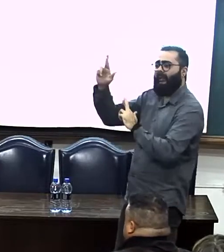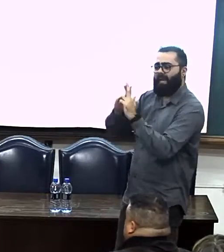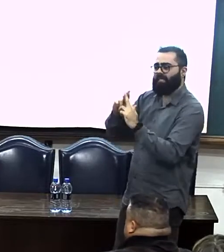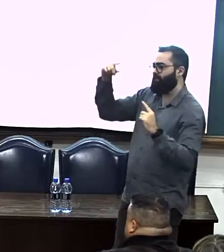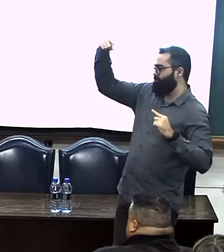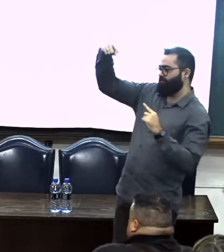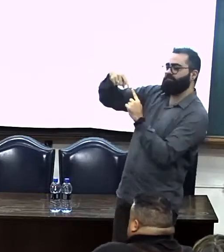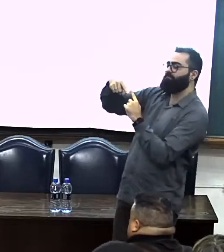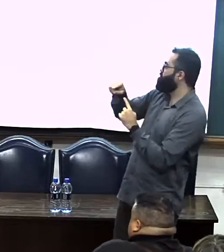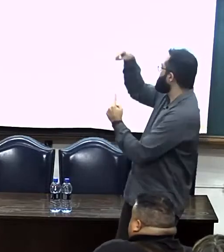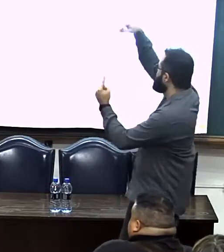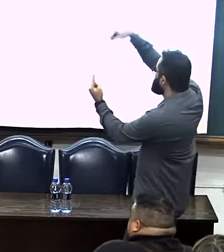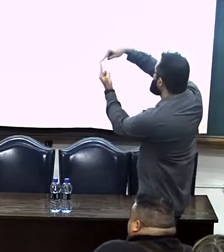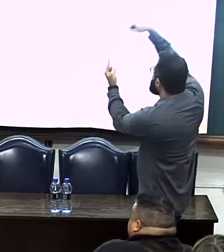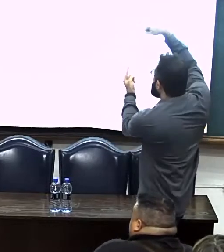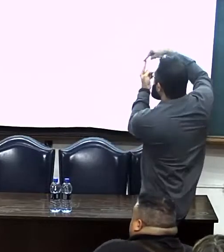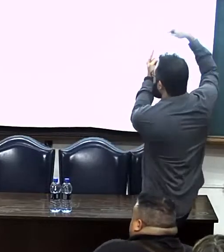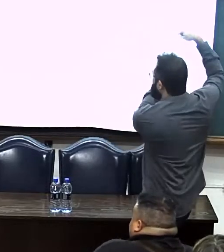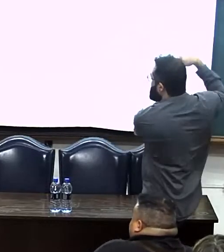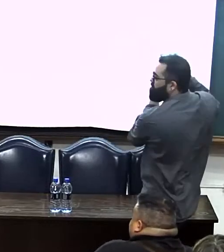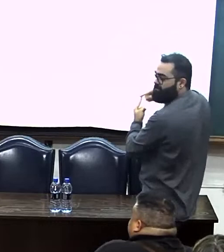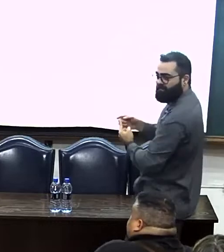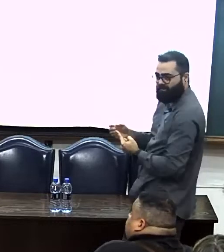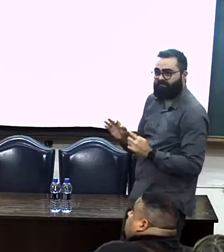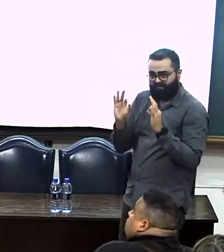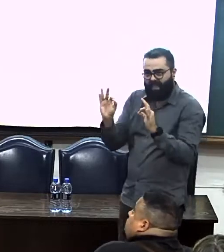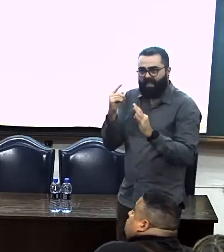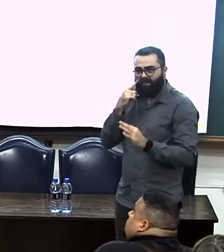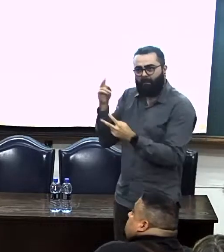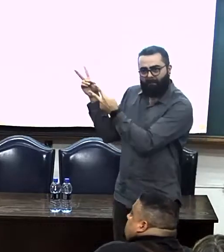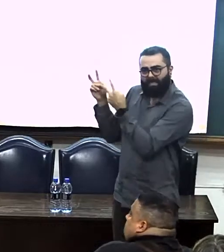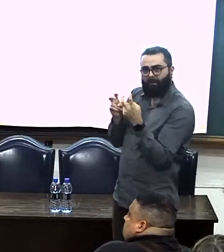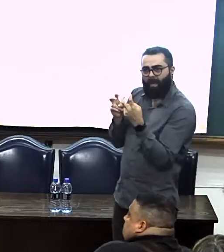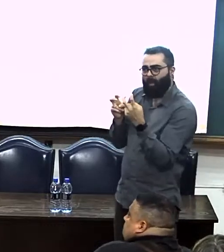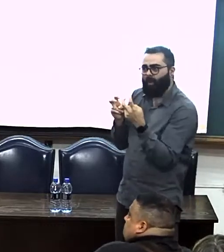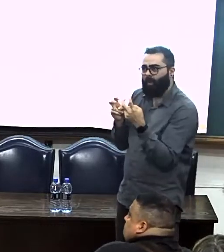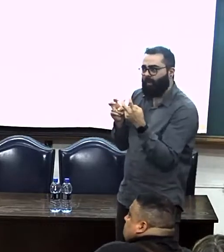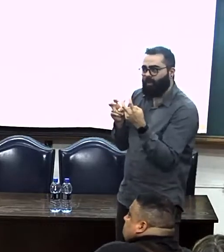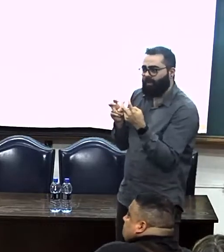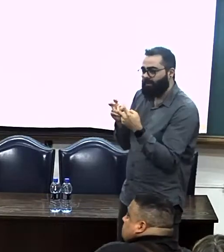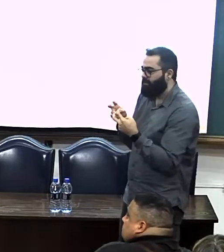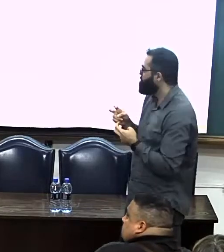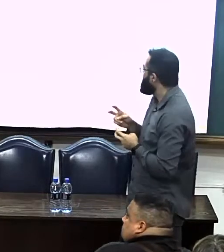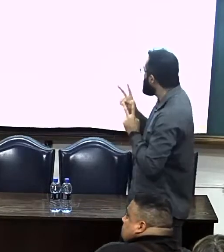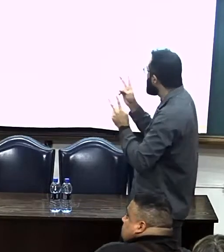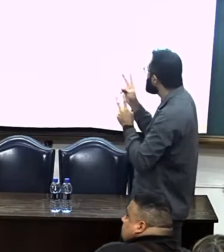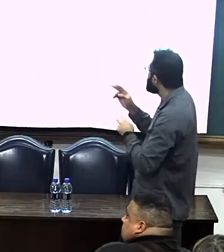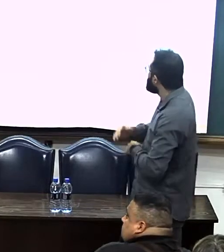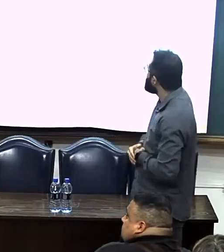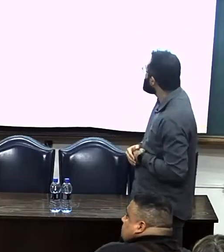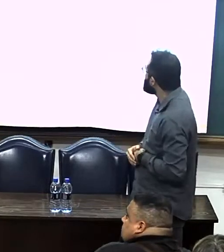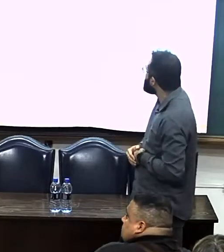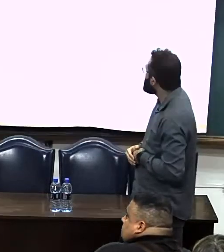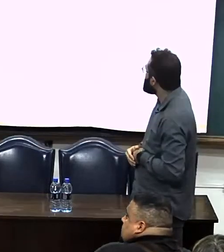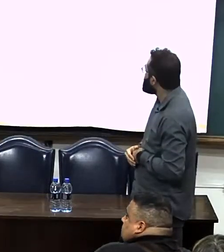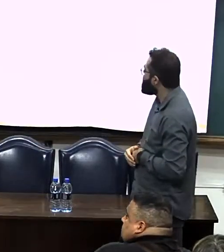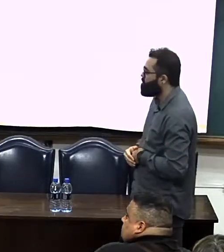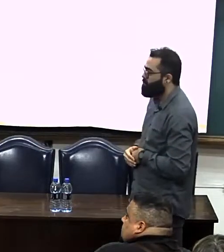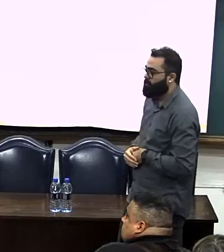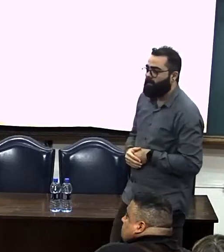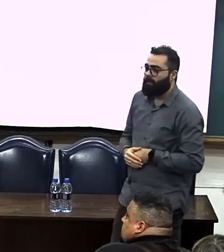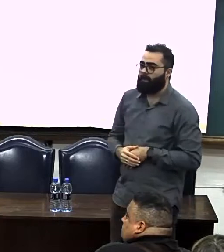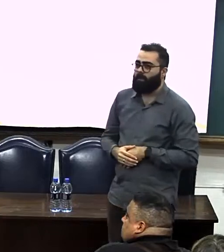de F0 para a mesma palavra do japonês, hashi, o hashi, né, para a gente.